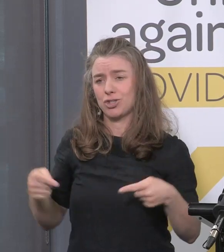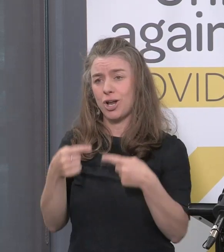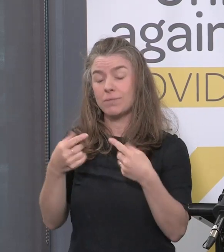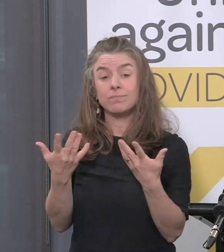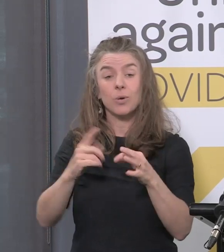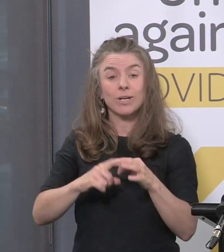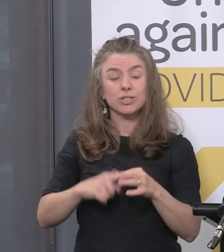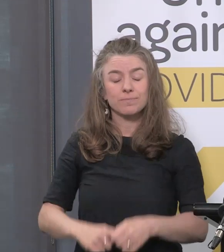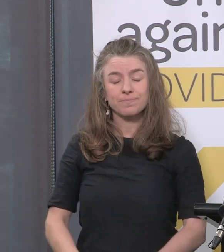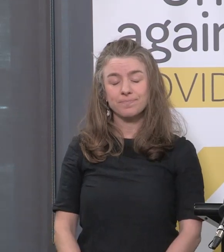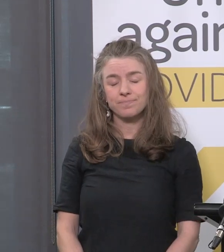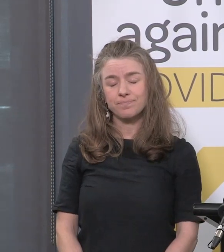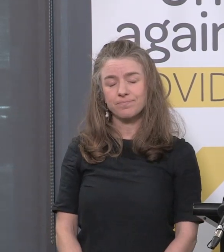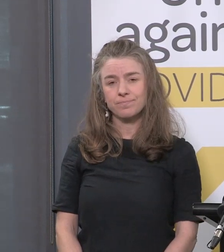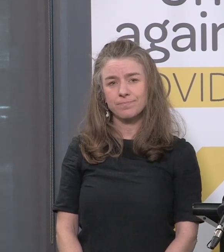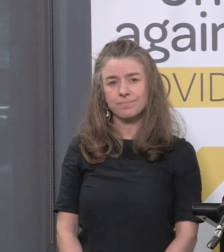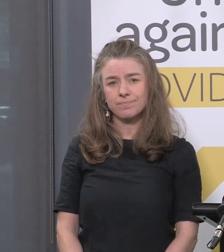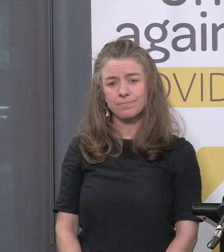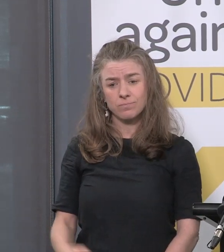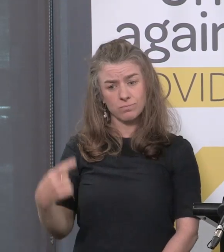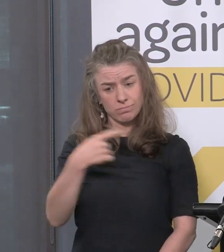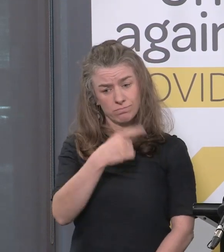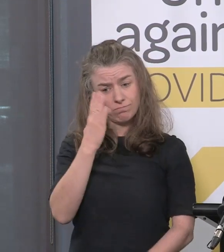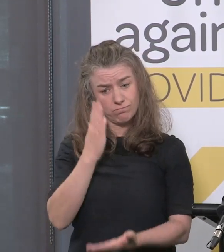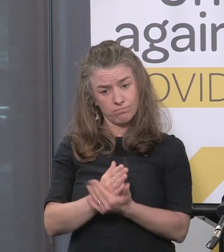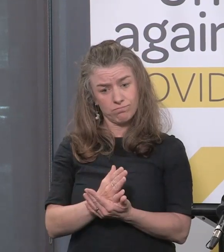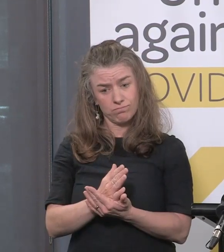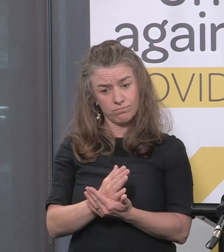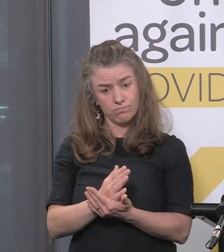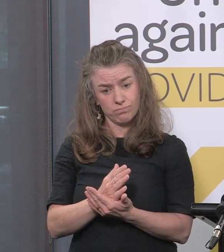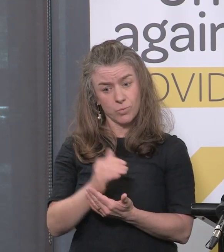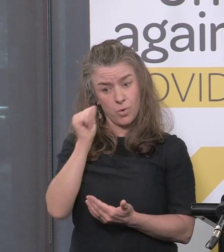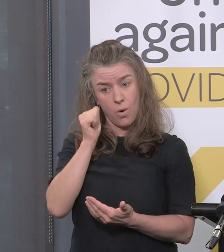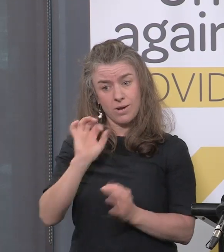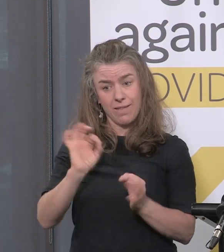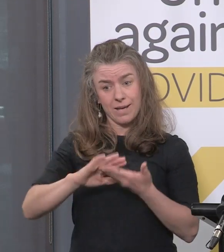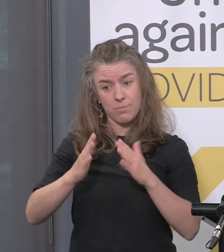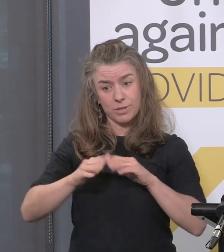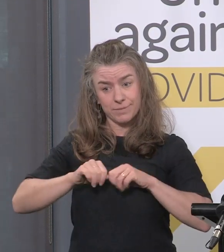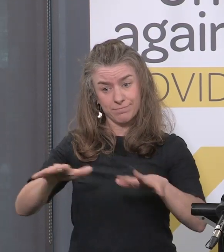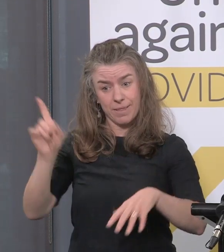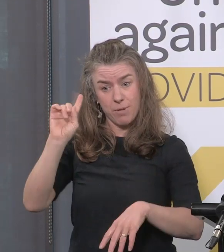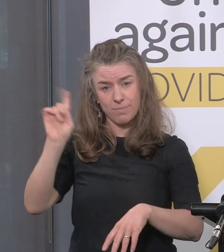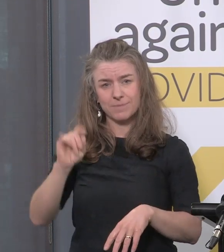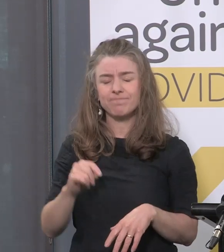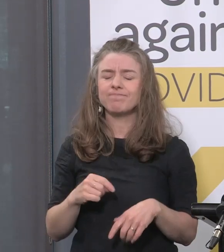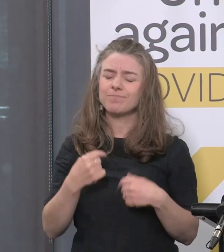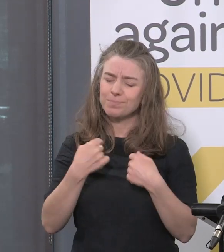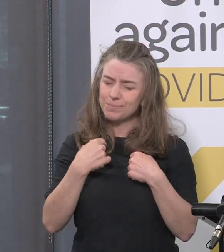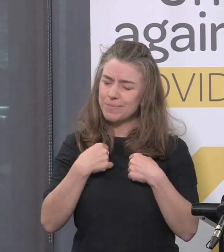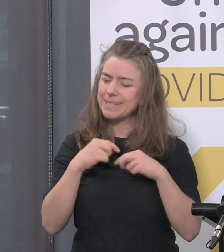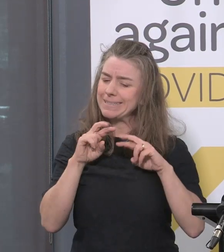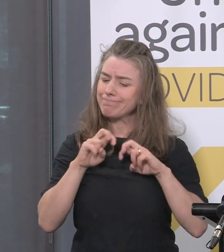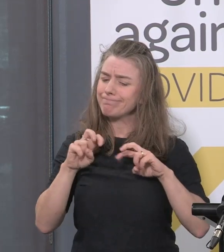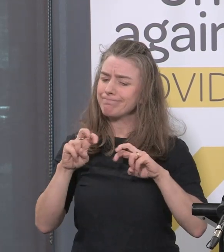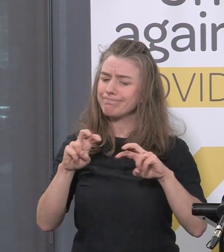to open up to questions. Are you confident there is no community spread? What's the risk at this moment? So that's what we're looking out for very, very carefully.